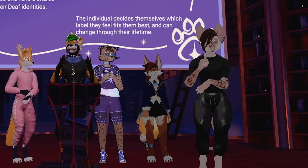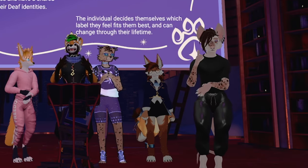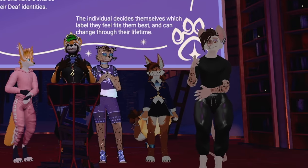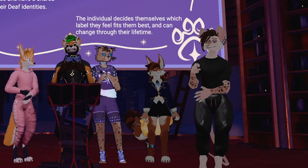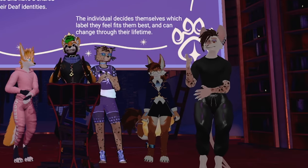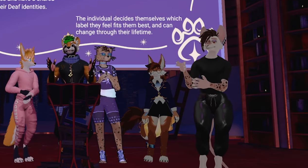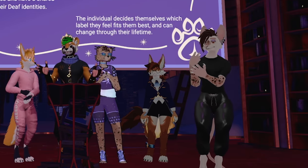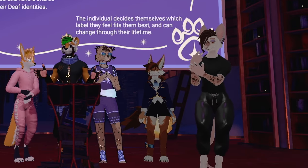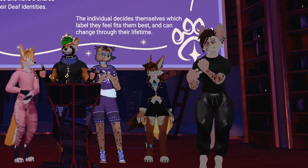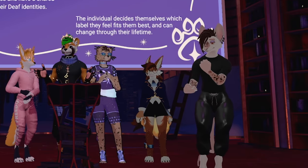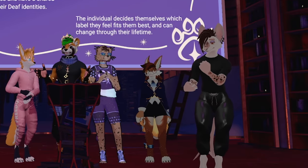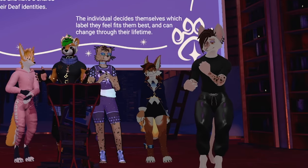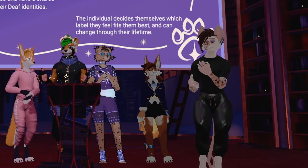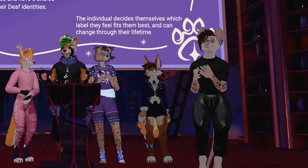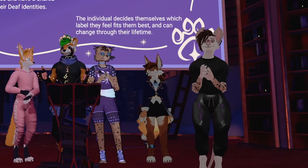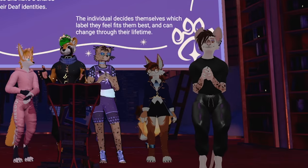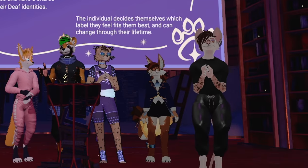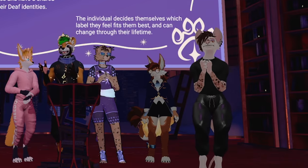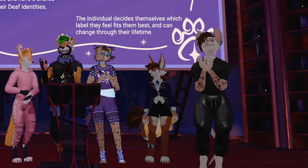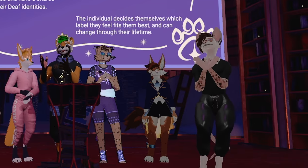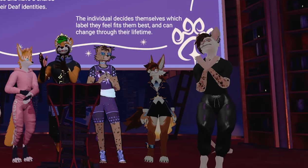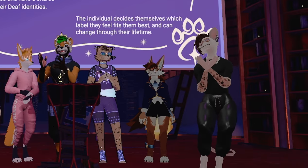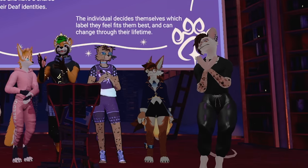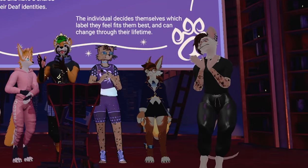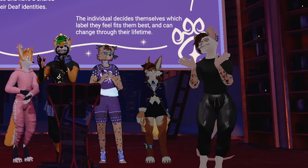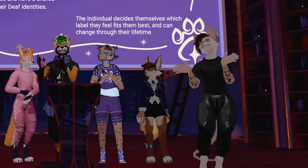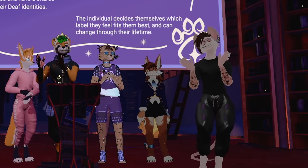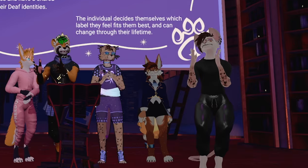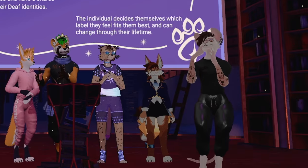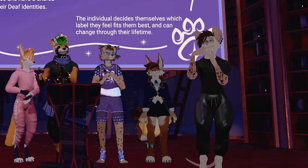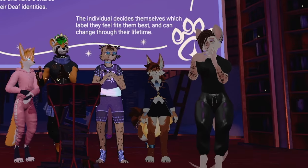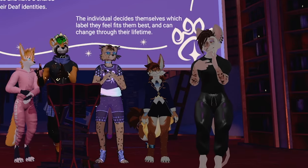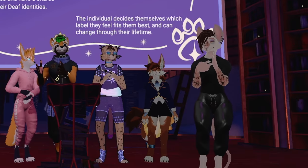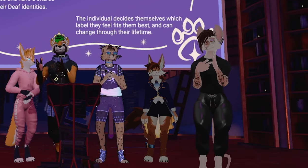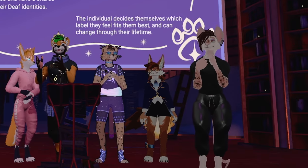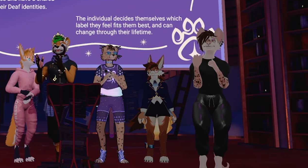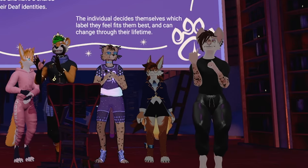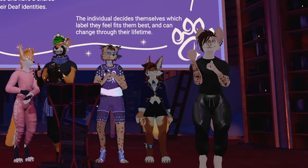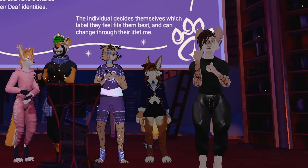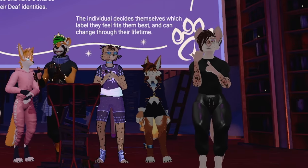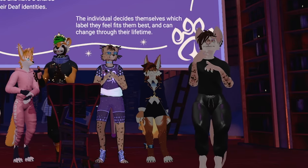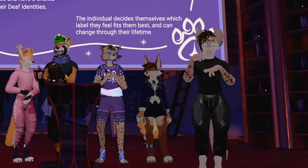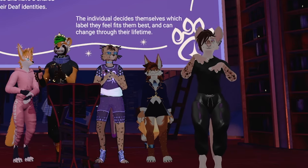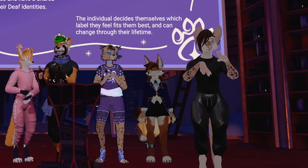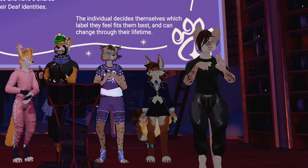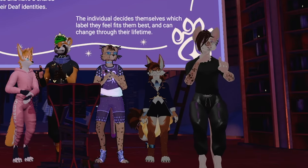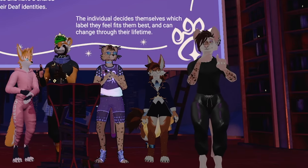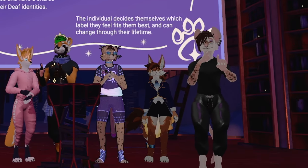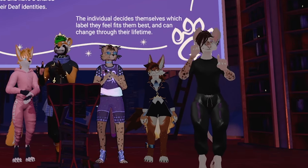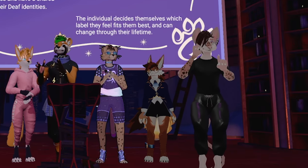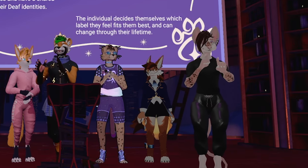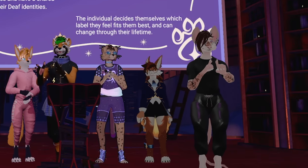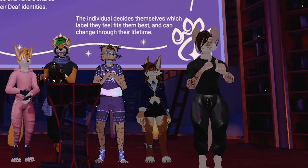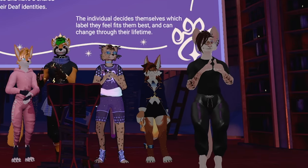The general rule of thumb is that people who are deaf are fully dependent on sign language and do not